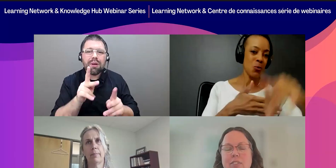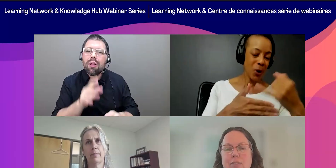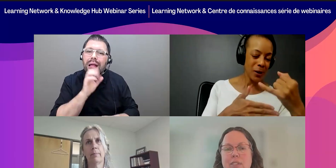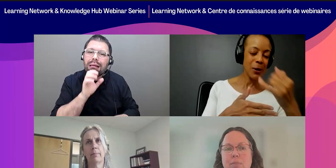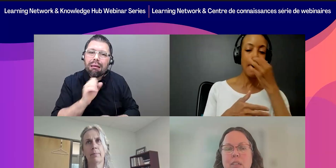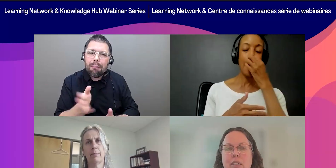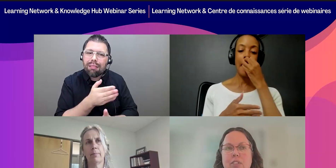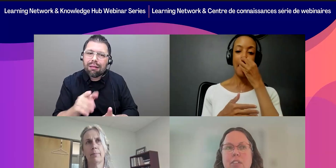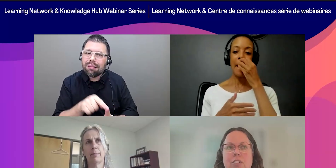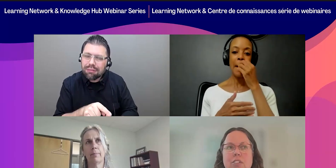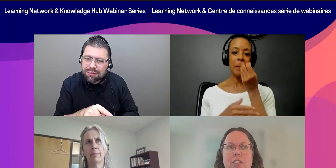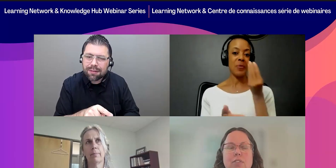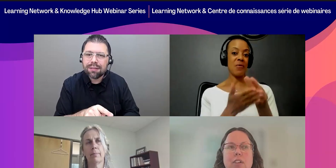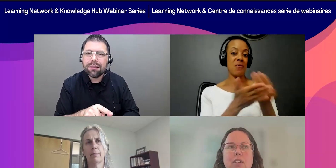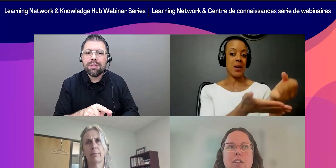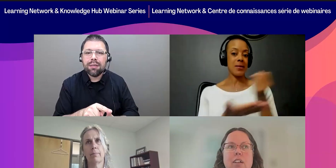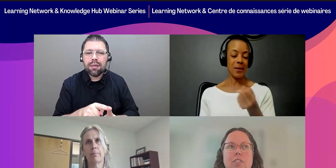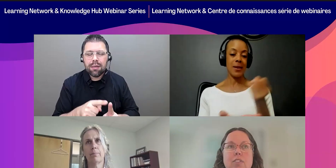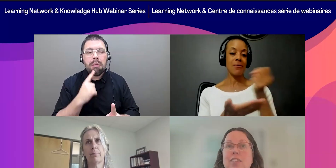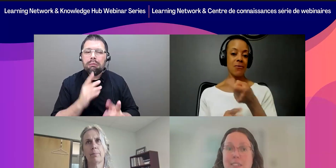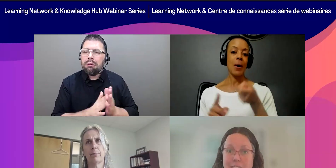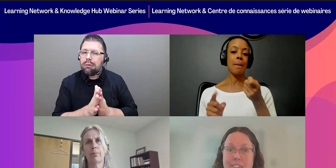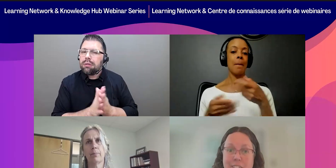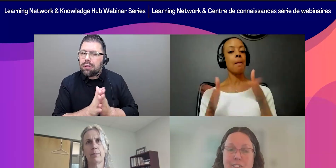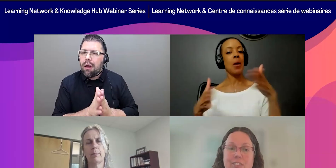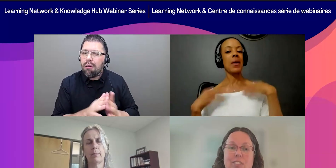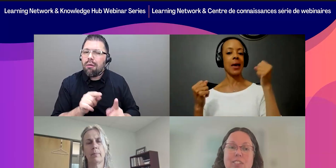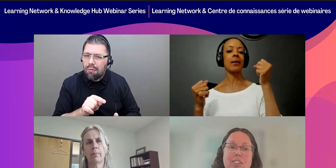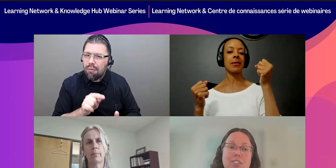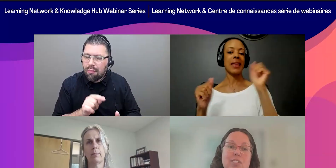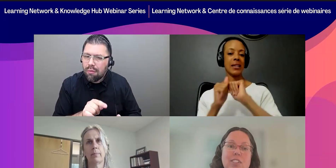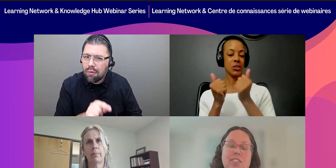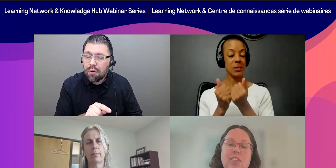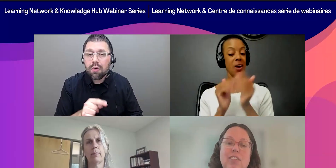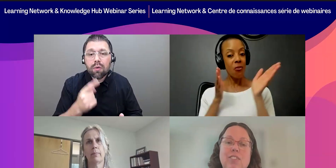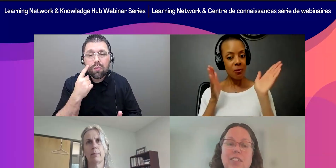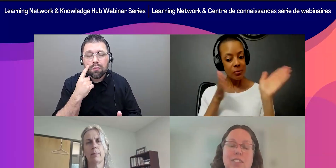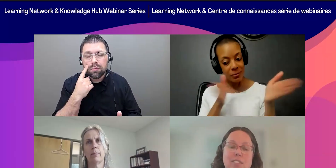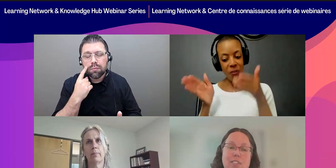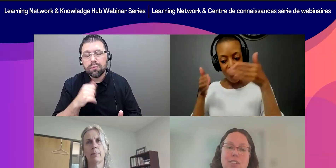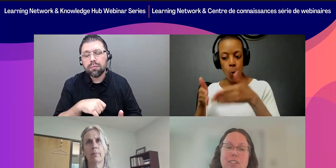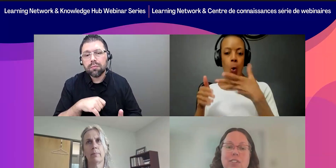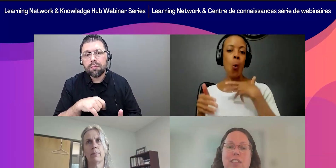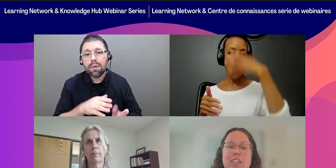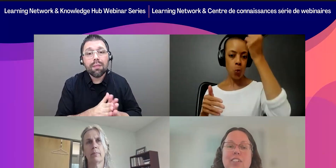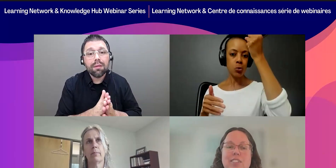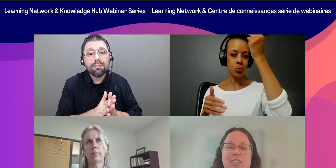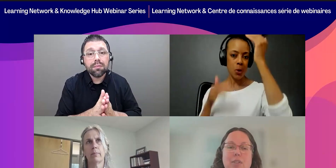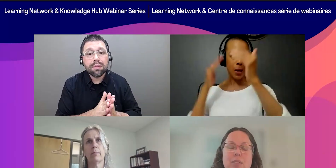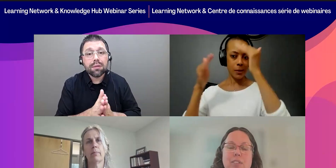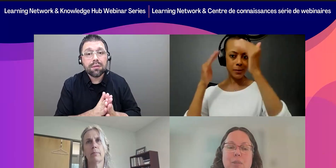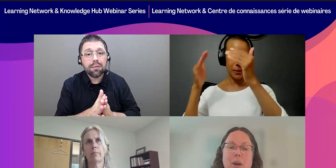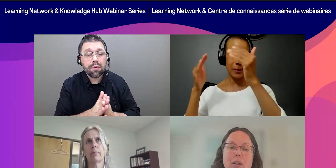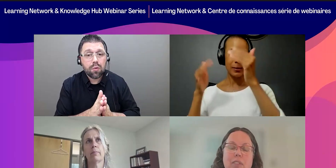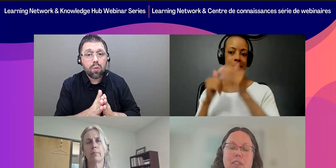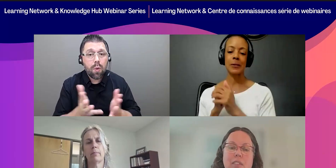of Canada from this particular initiative on focusing on older adults. So it's also, I agree with the others,